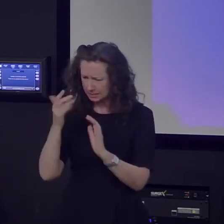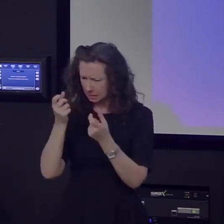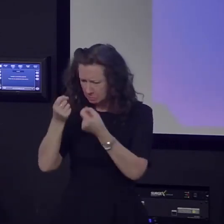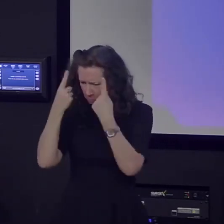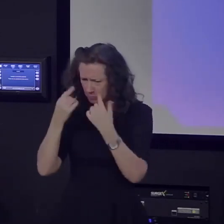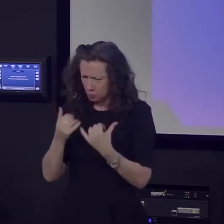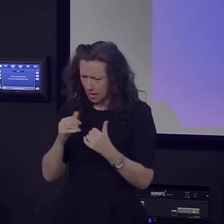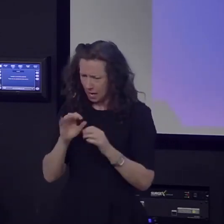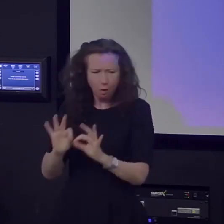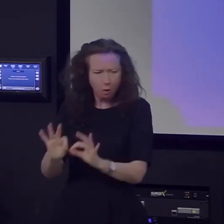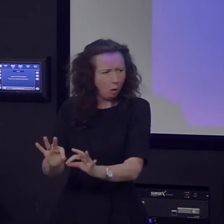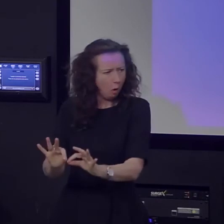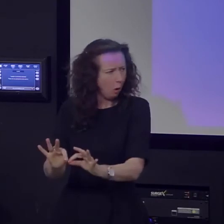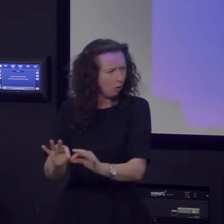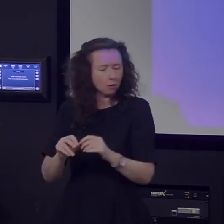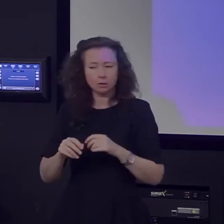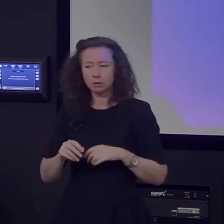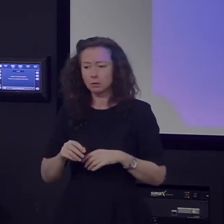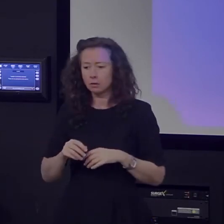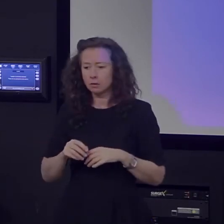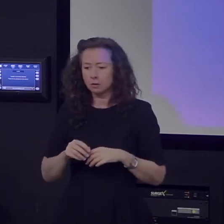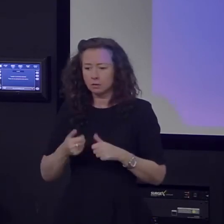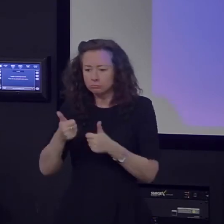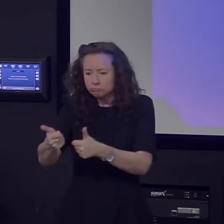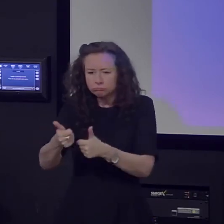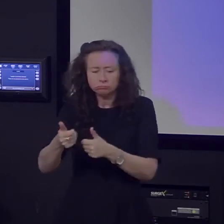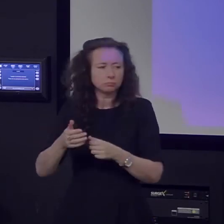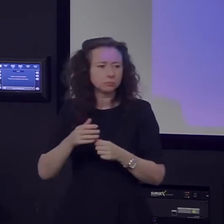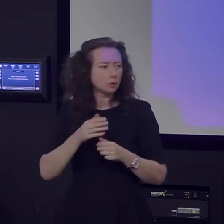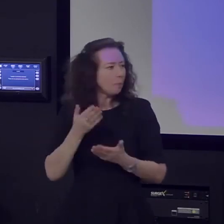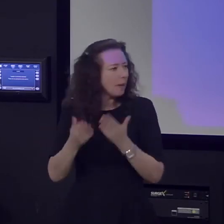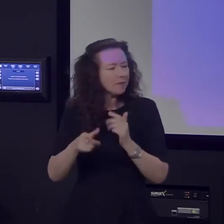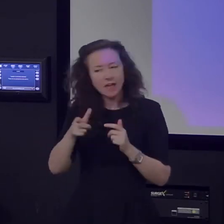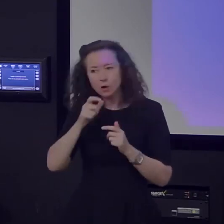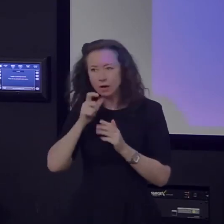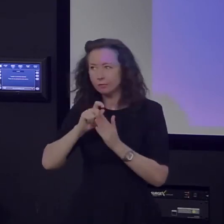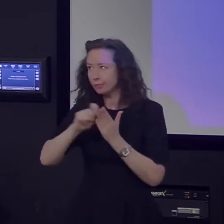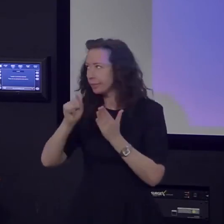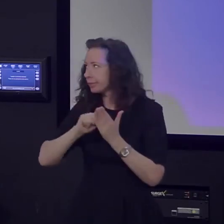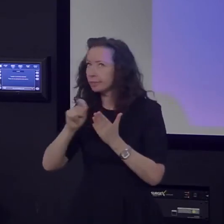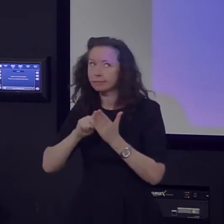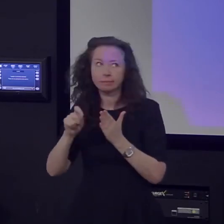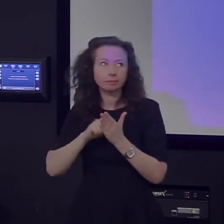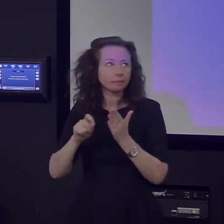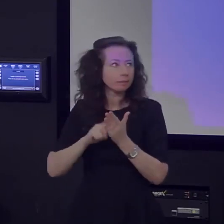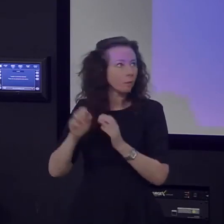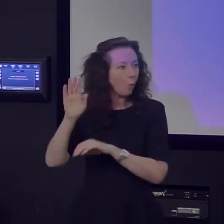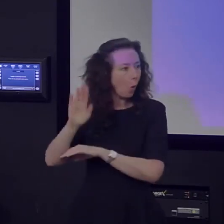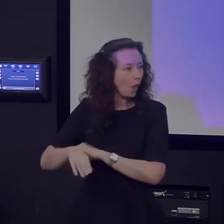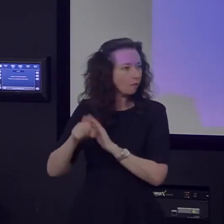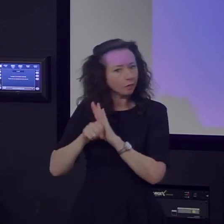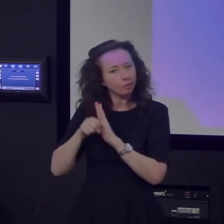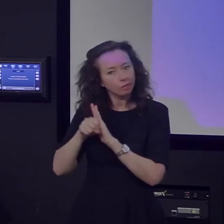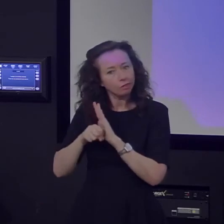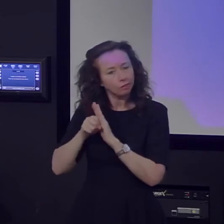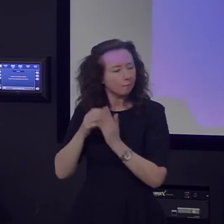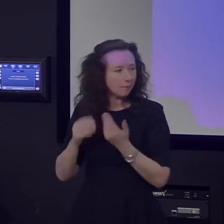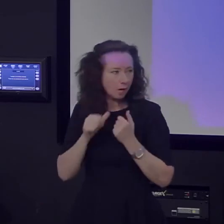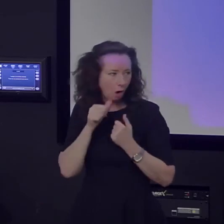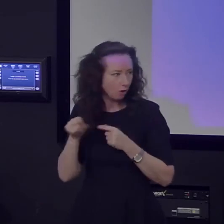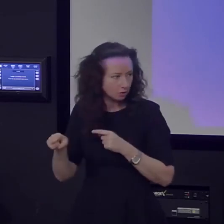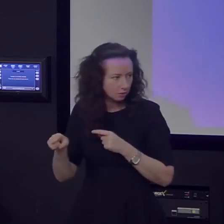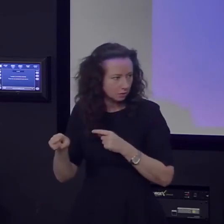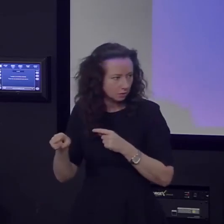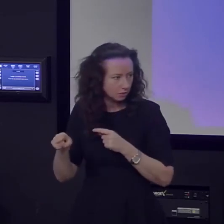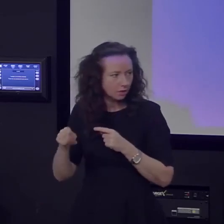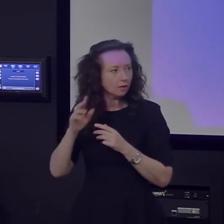today's topic, she might not have them fill out the workbooks all afternoon. She's not going to do that. And so once we have an adaptive